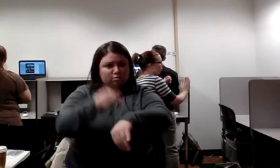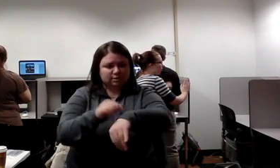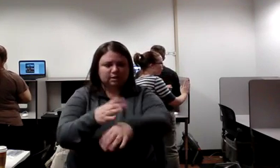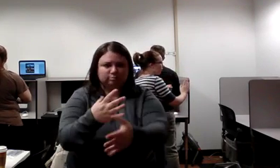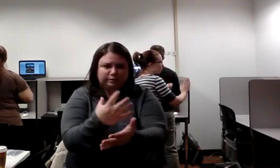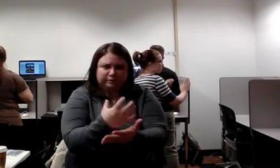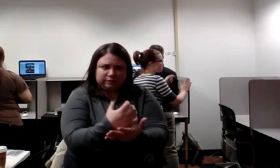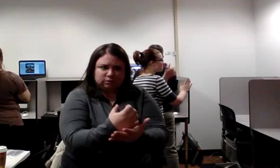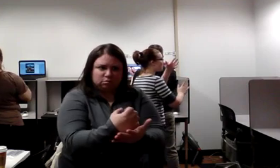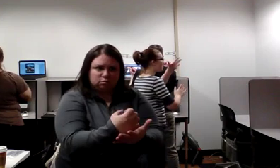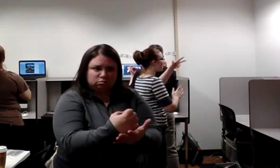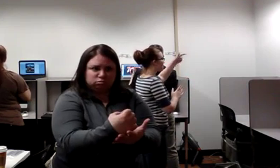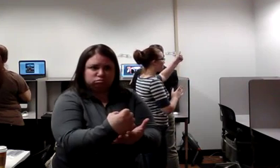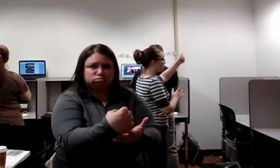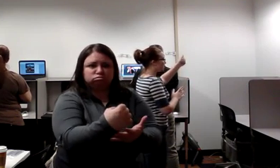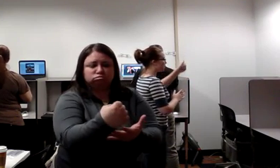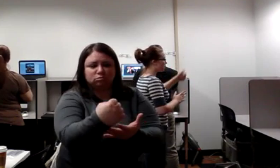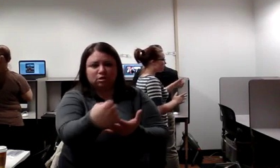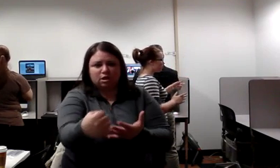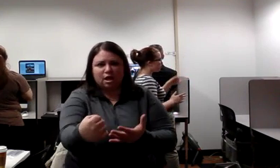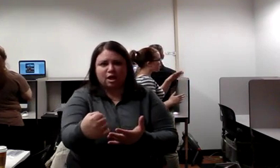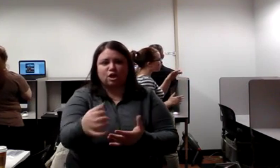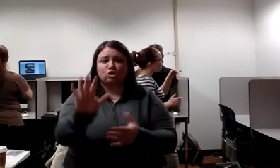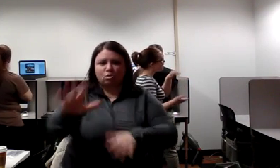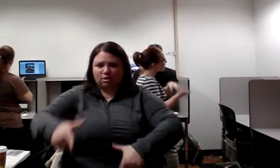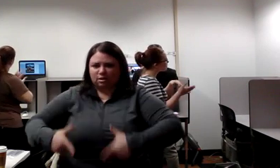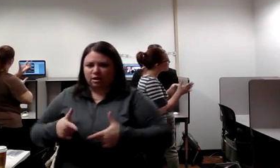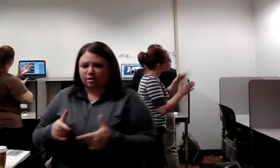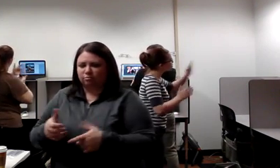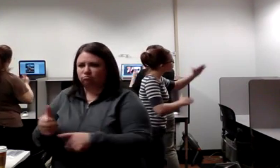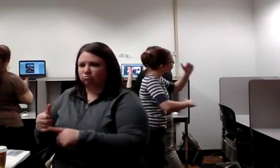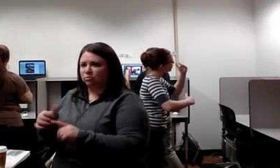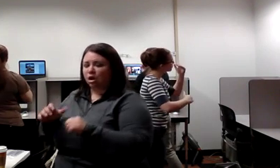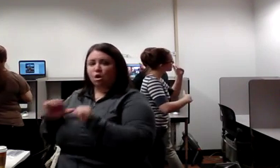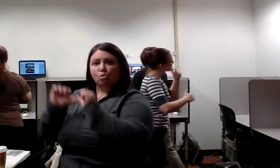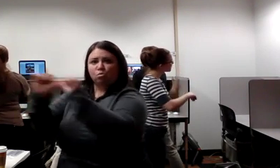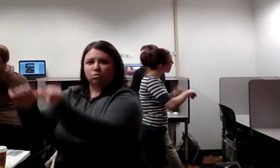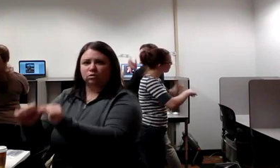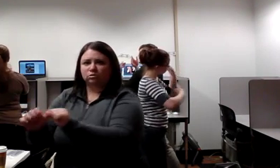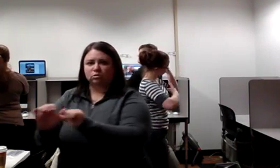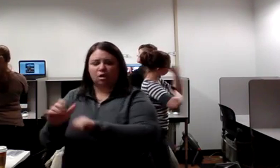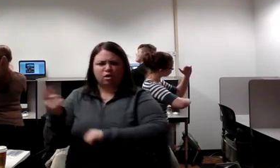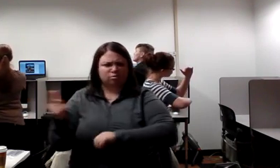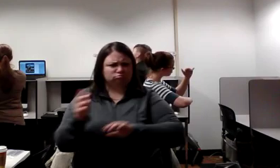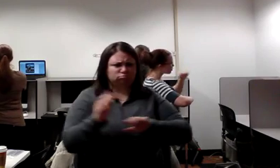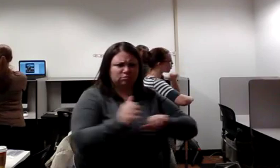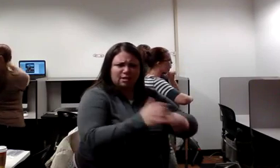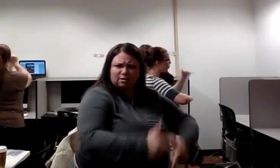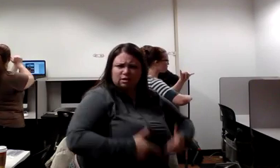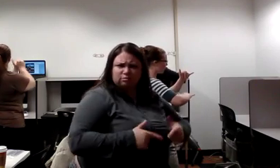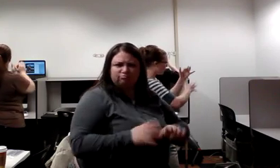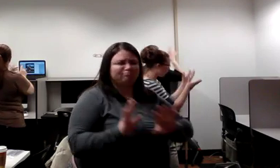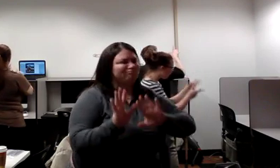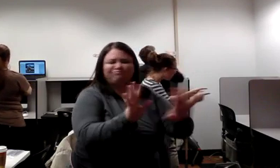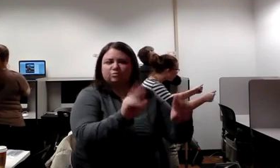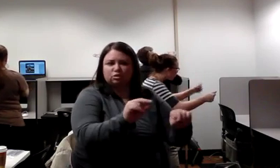don't waste it living someone else's life. Don't be trapped by dogma, which is living with the results of other people's